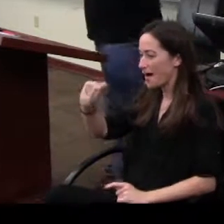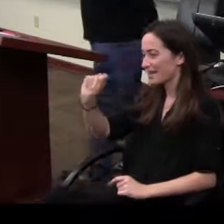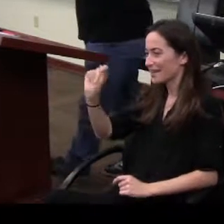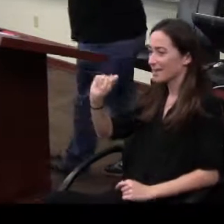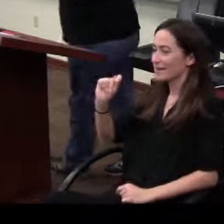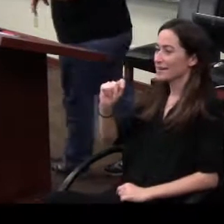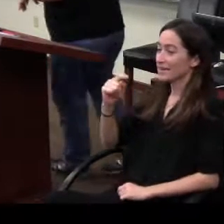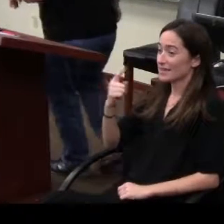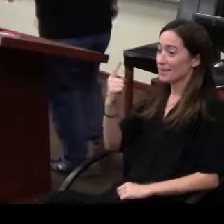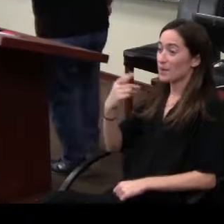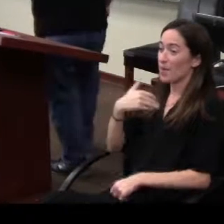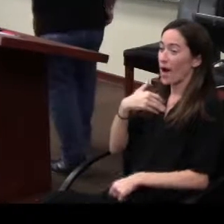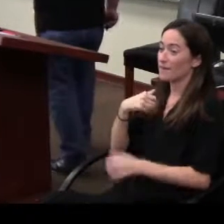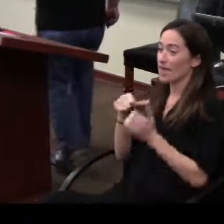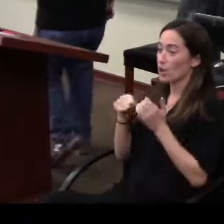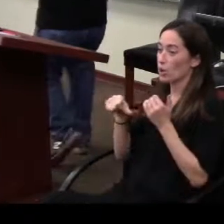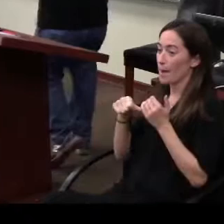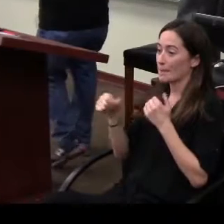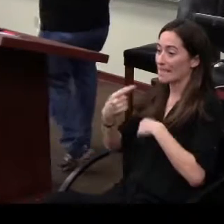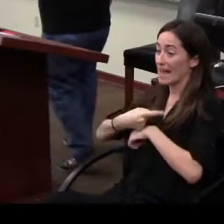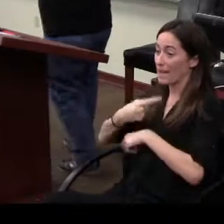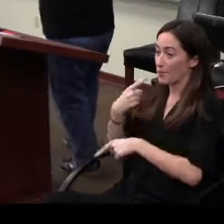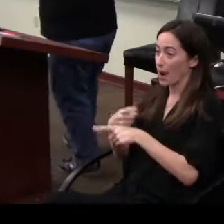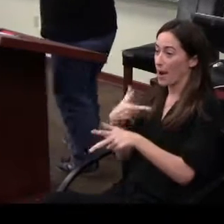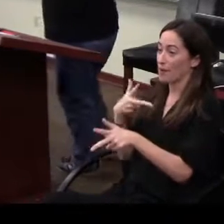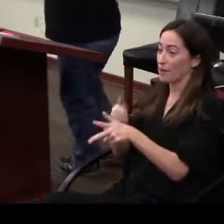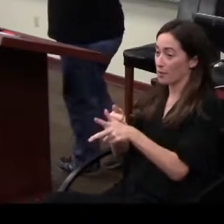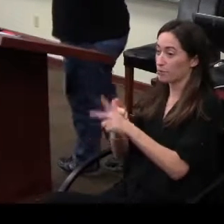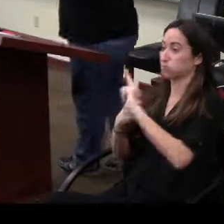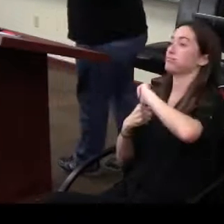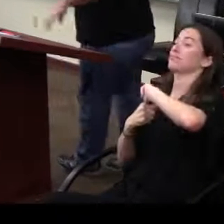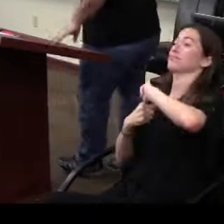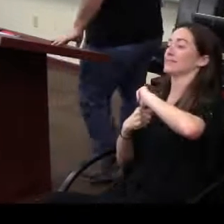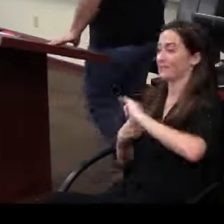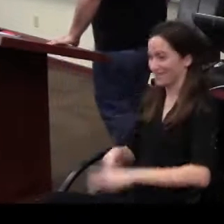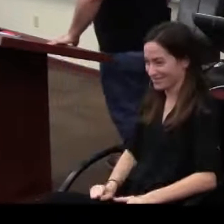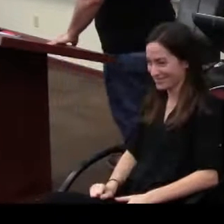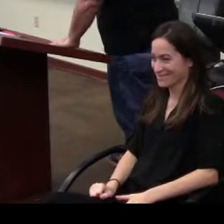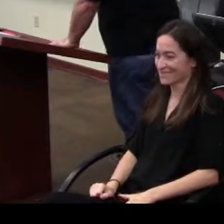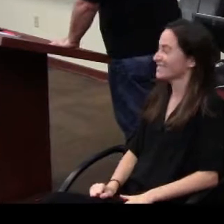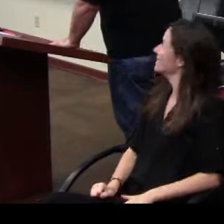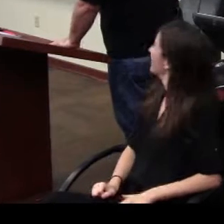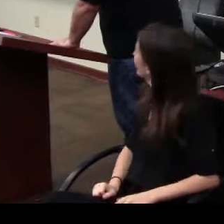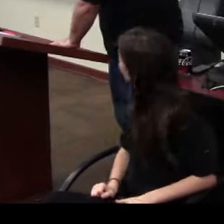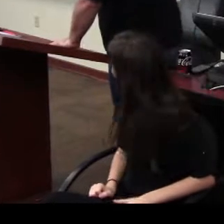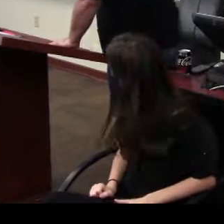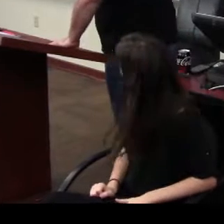Somebody's about to have a crappy day, right? You're always doing that.